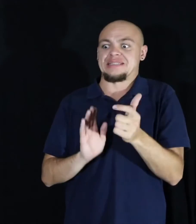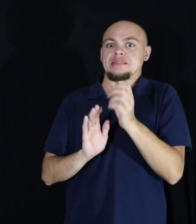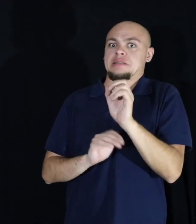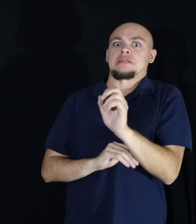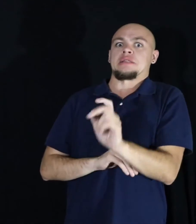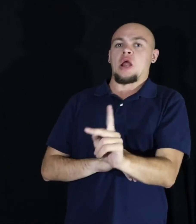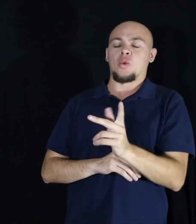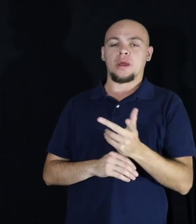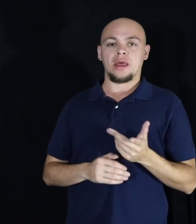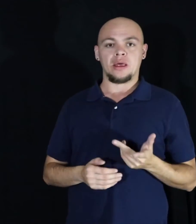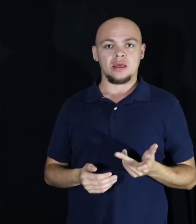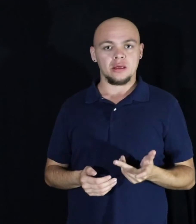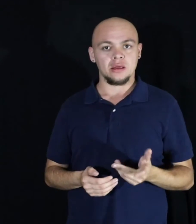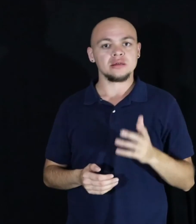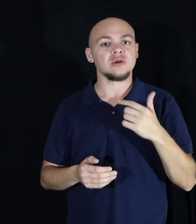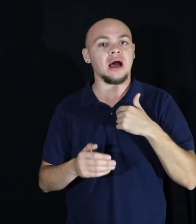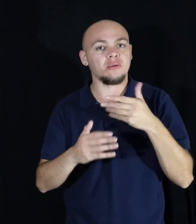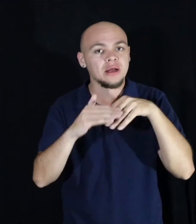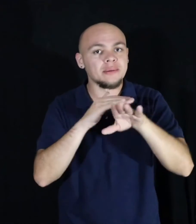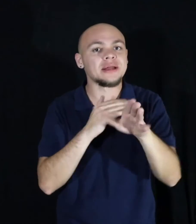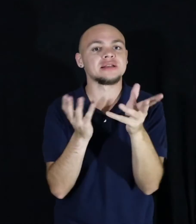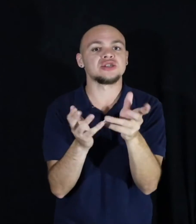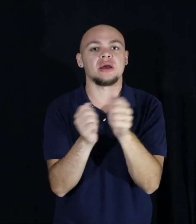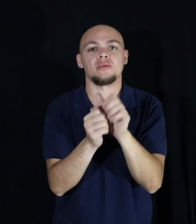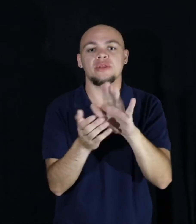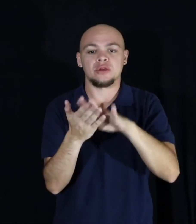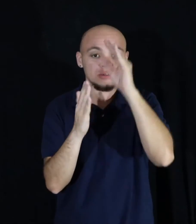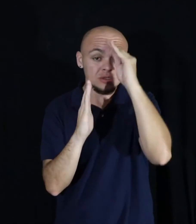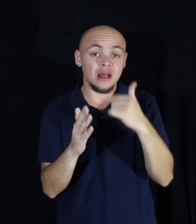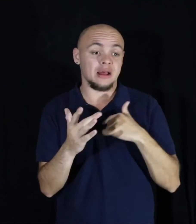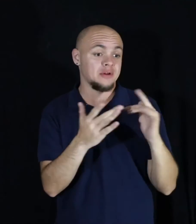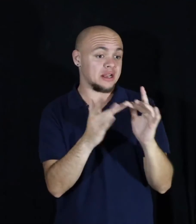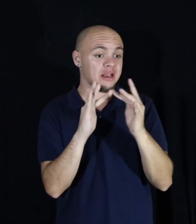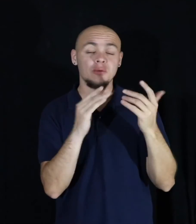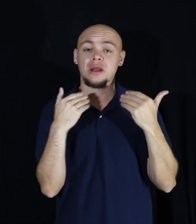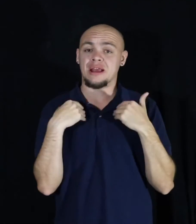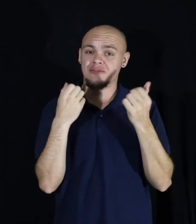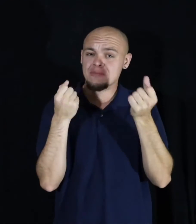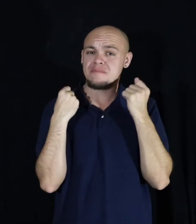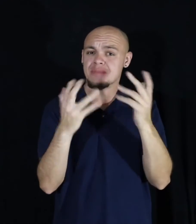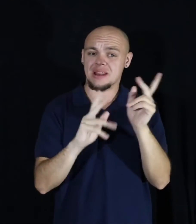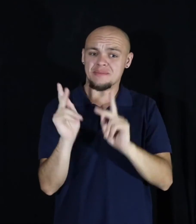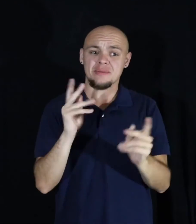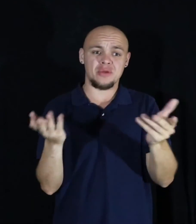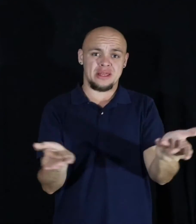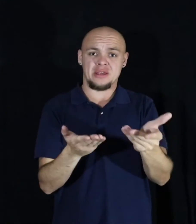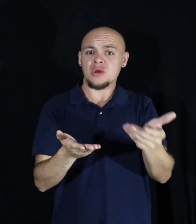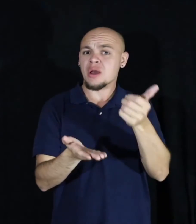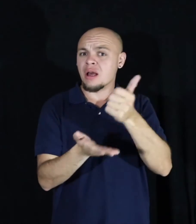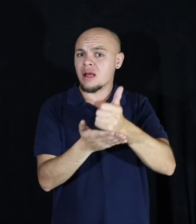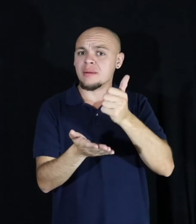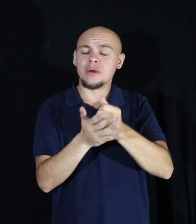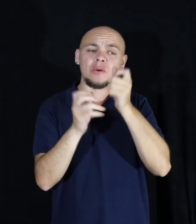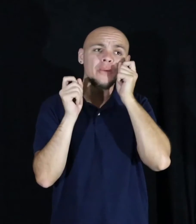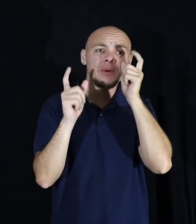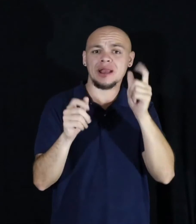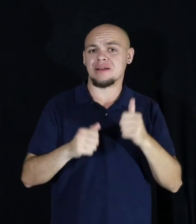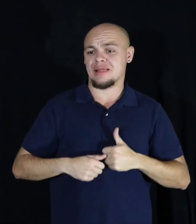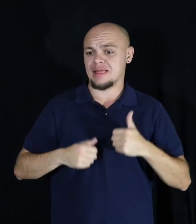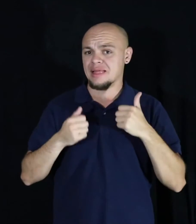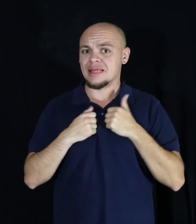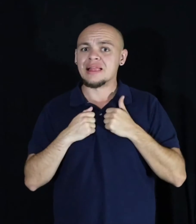in and I'll talk to your students, or if I don't know who, I'm a part of a network and plenty of people that are here to help you. Waking Up Alive, Suicide